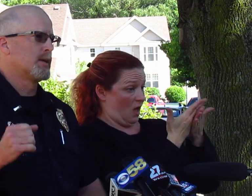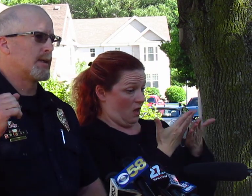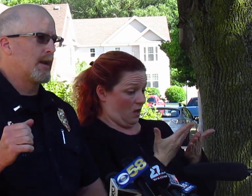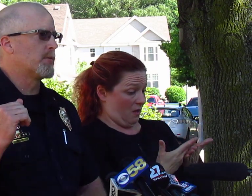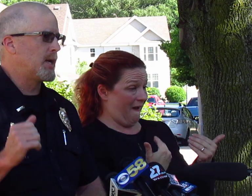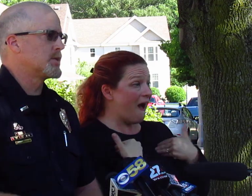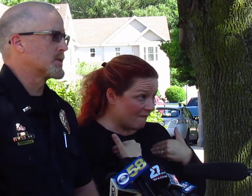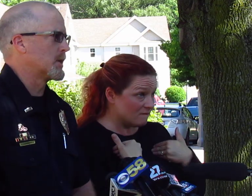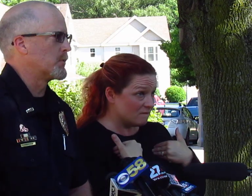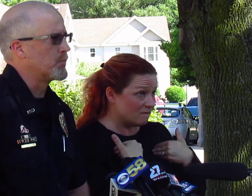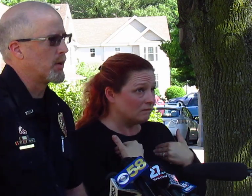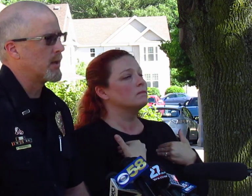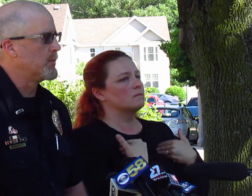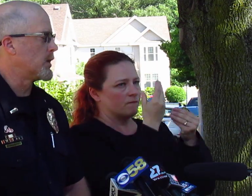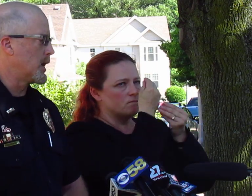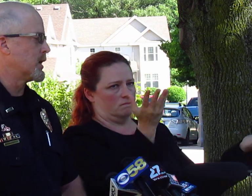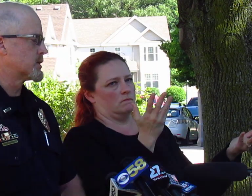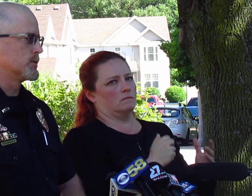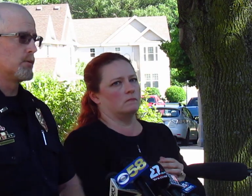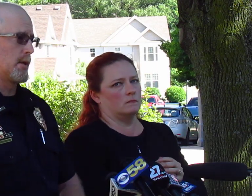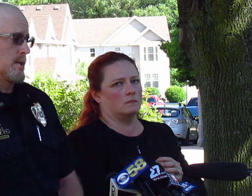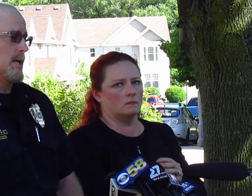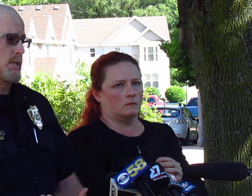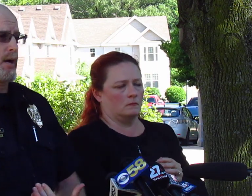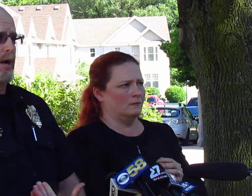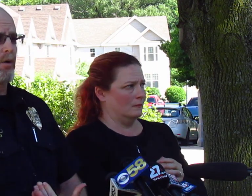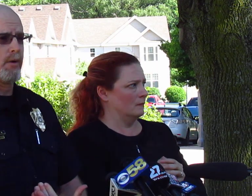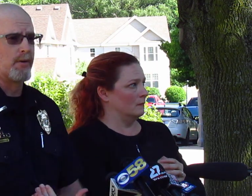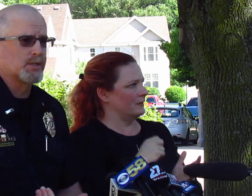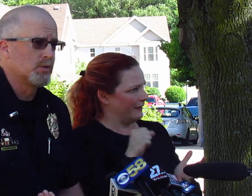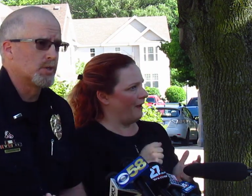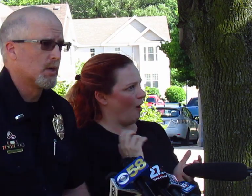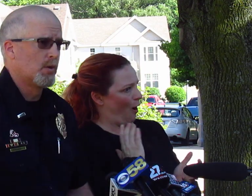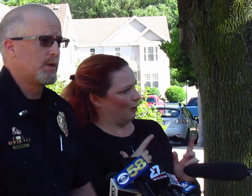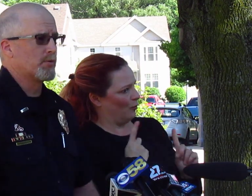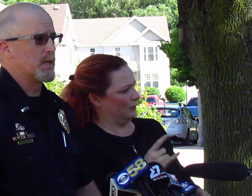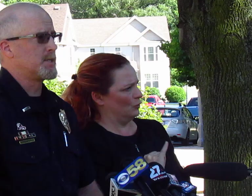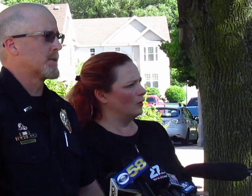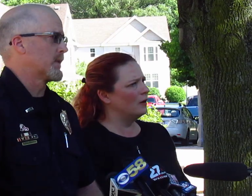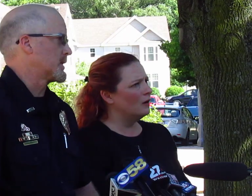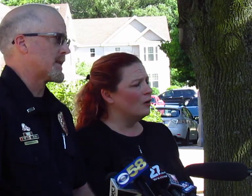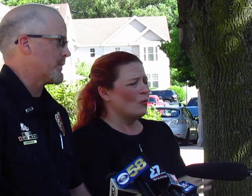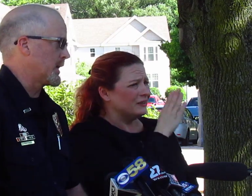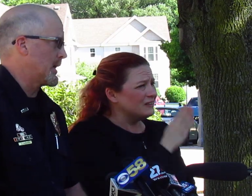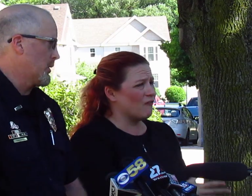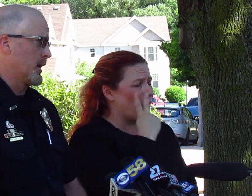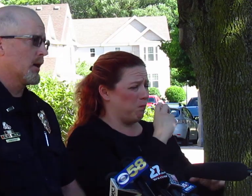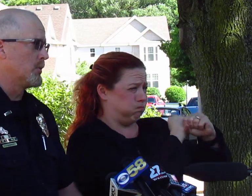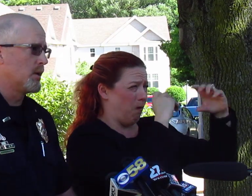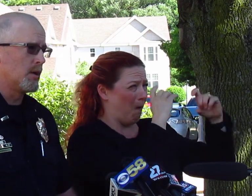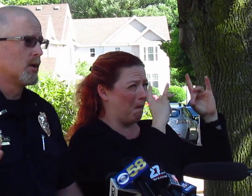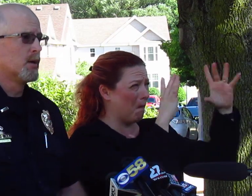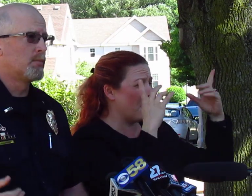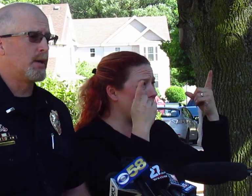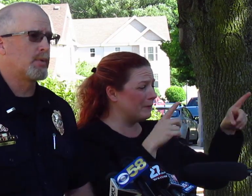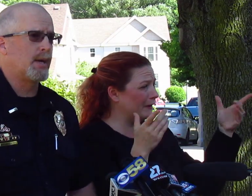facts, that information is gonna be recorded and communicated. Because yes, a goal for us too is, we never wanna see something like this happen again. Not only in our